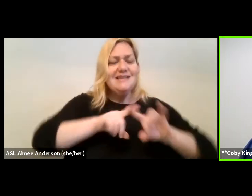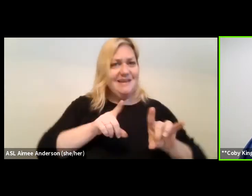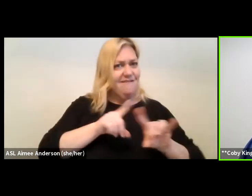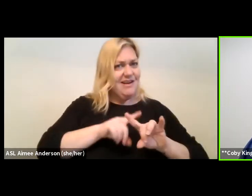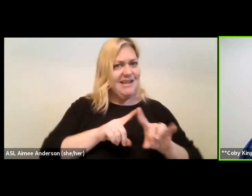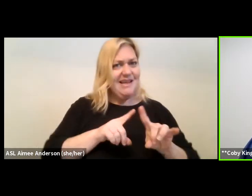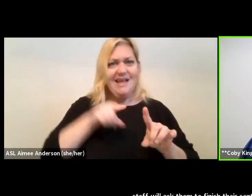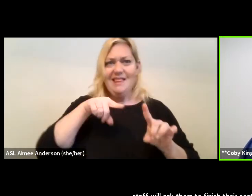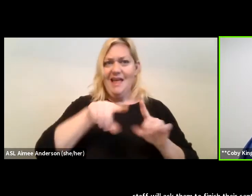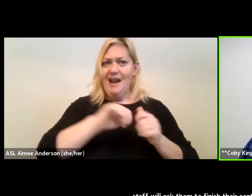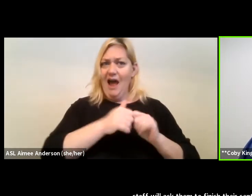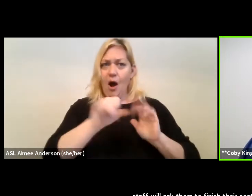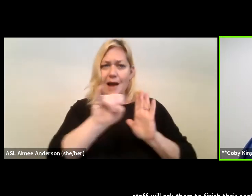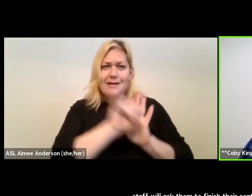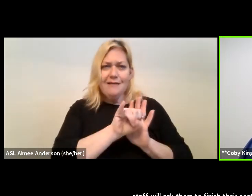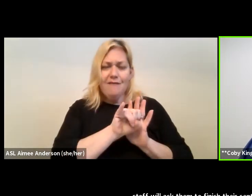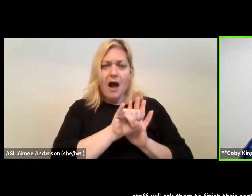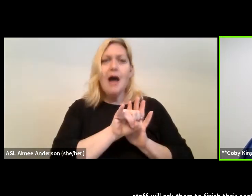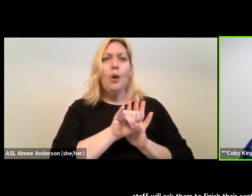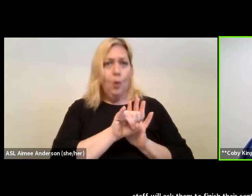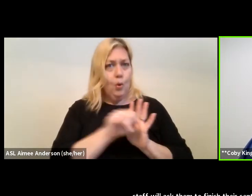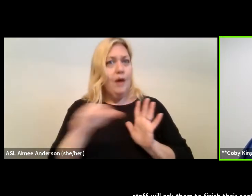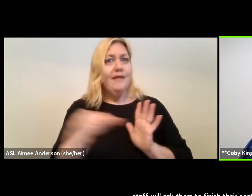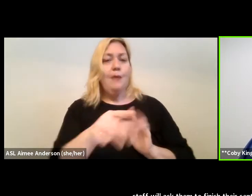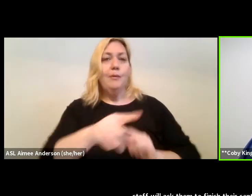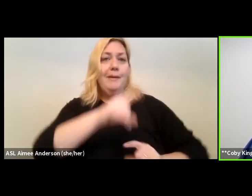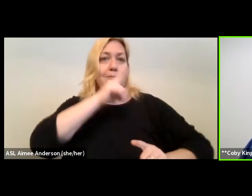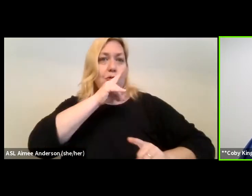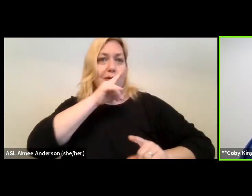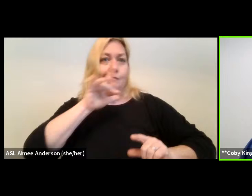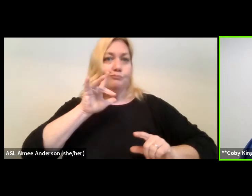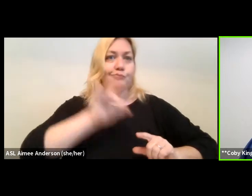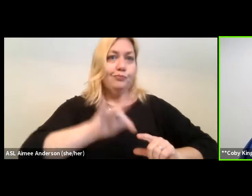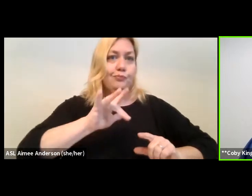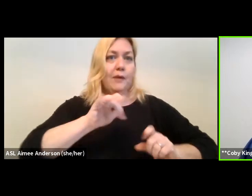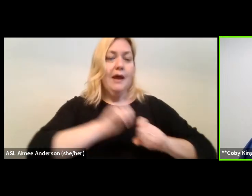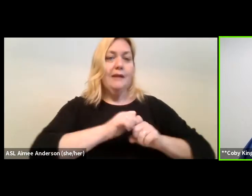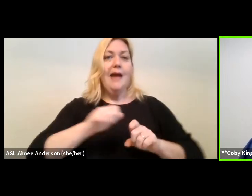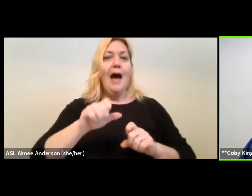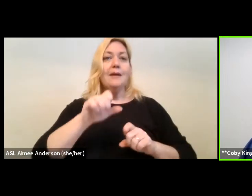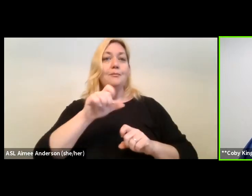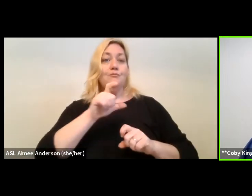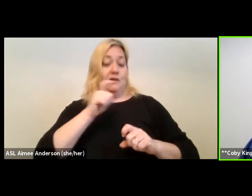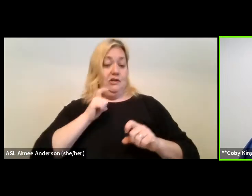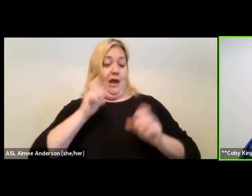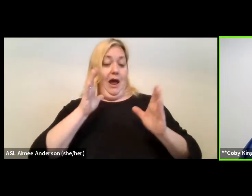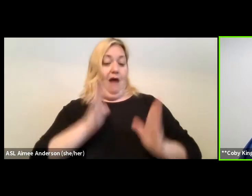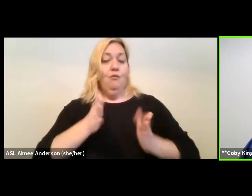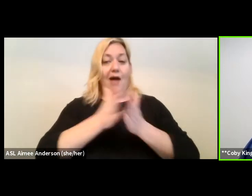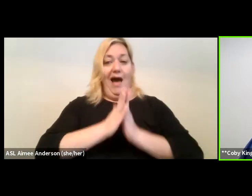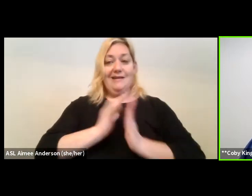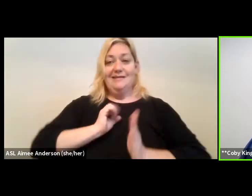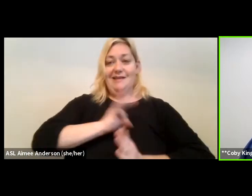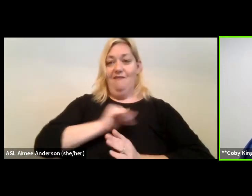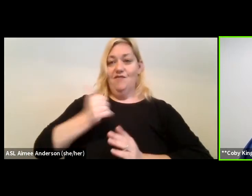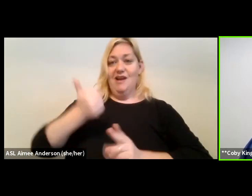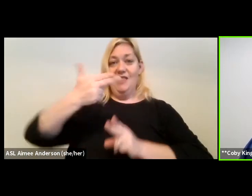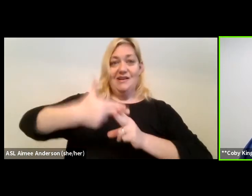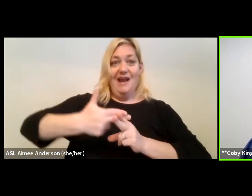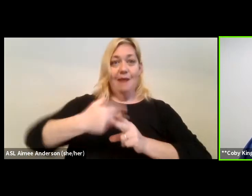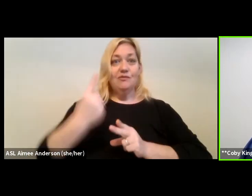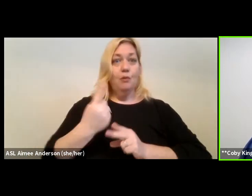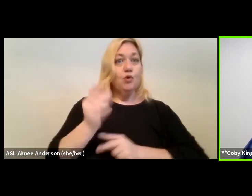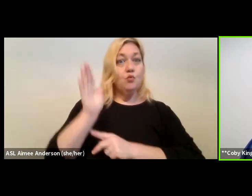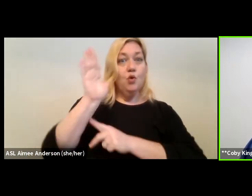way they were identified, they will be muted and the presiding officer will ask staff for another name of someone who rose their hand